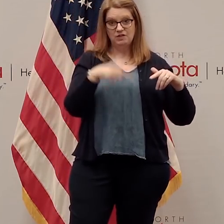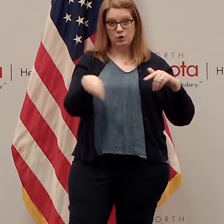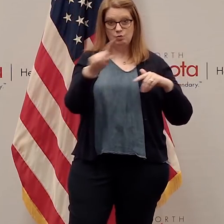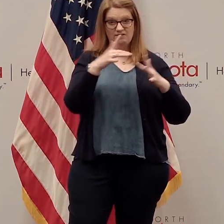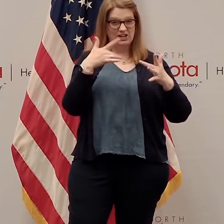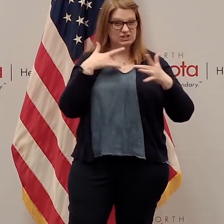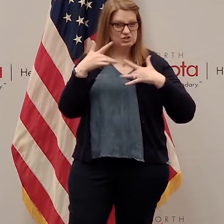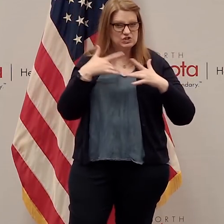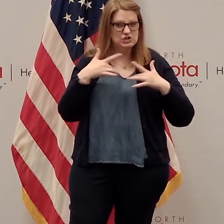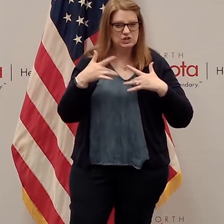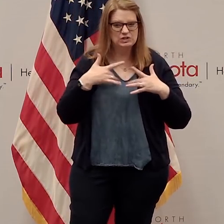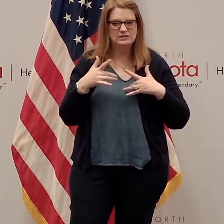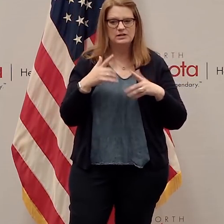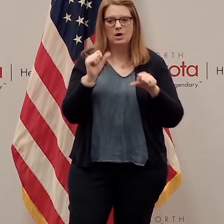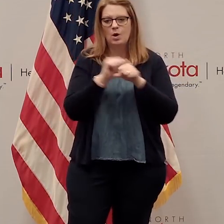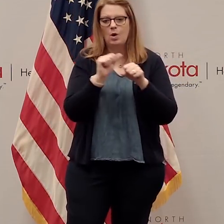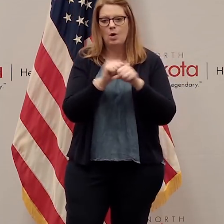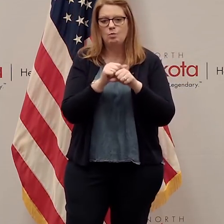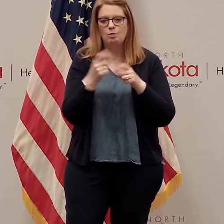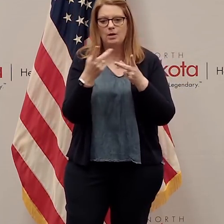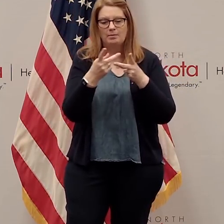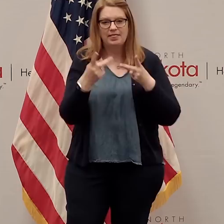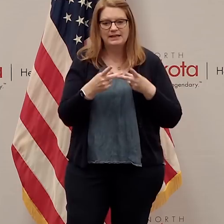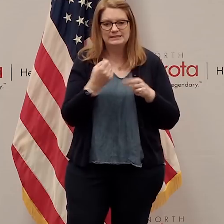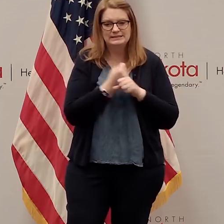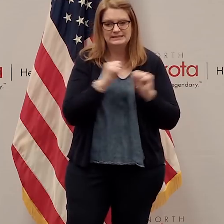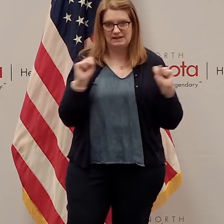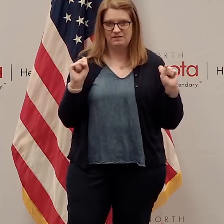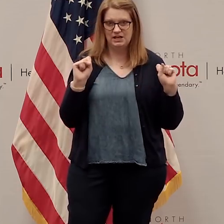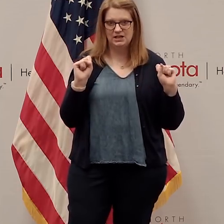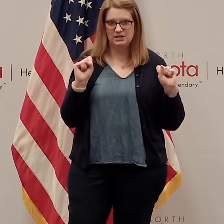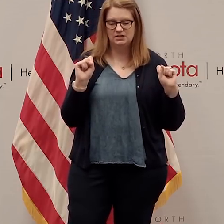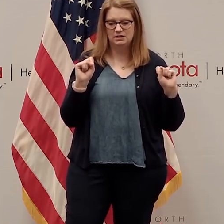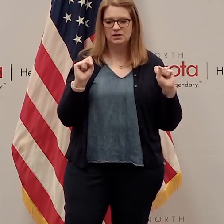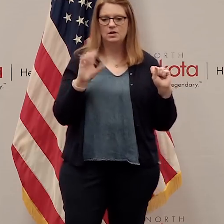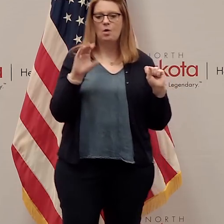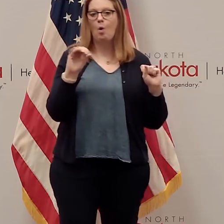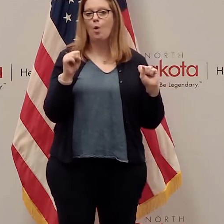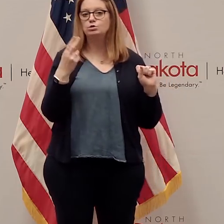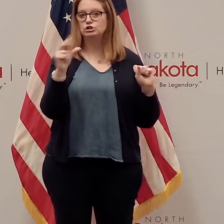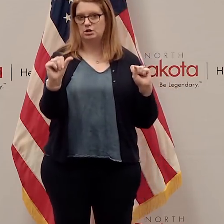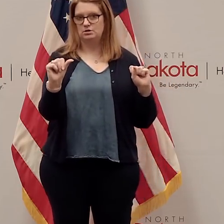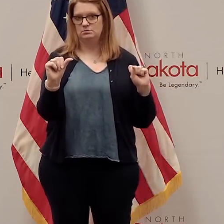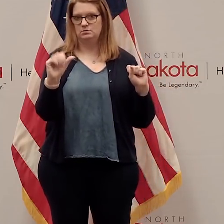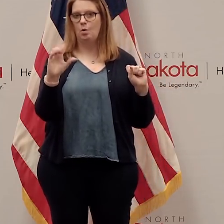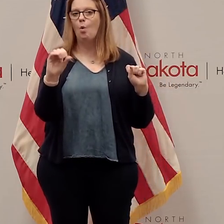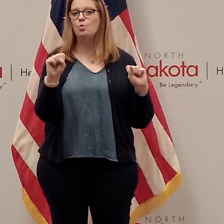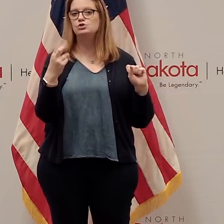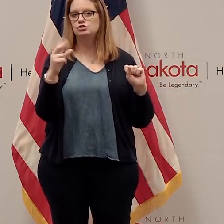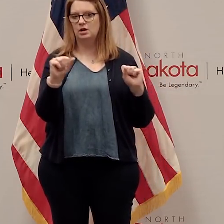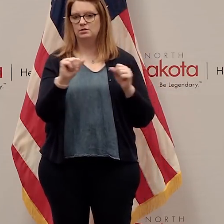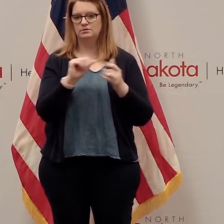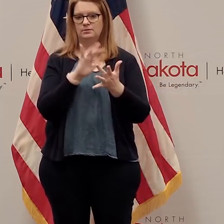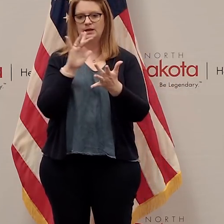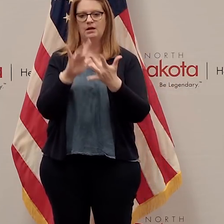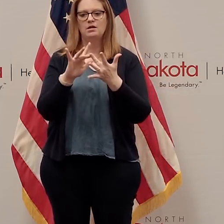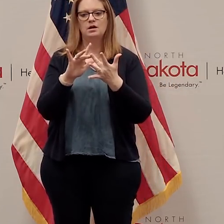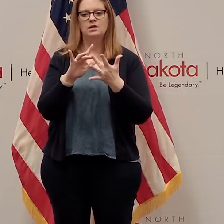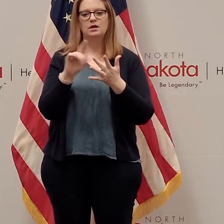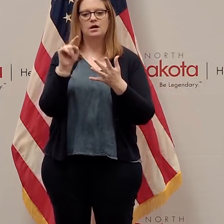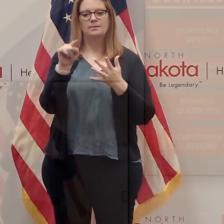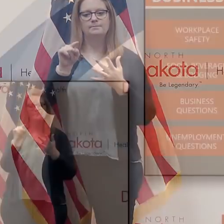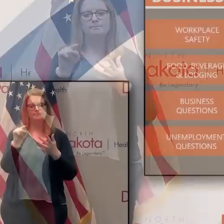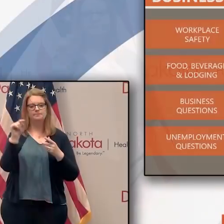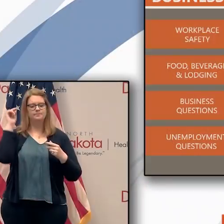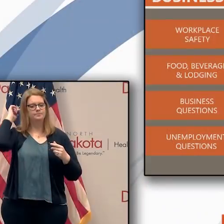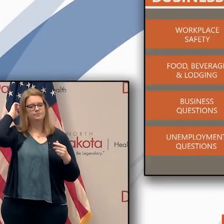about workplace safety, then that would be OSHA. In terms of where you contact, we know that